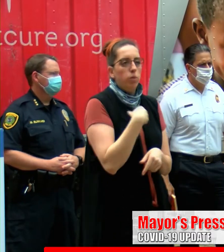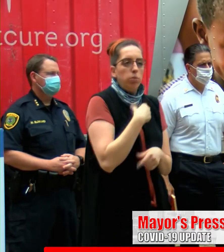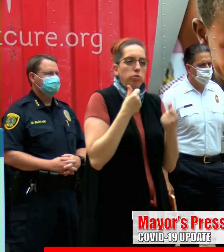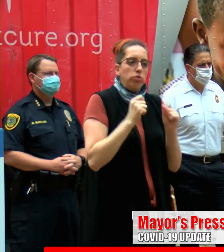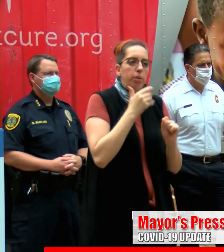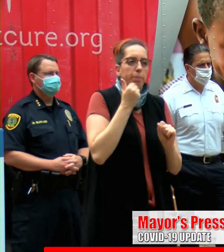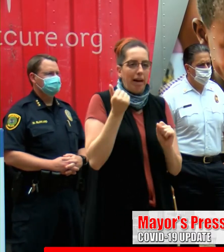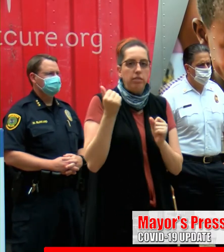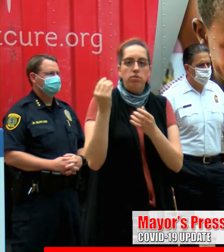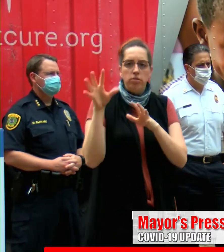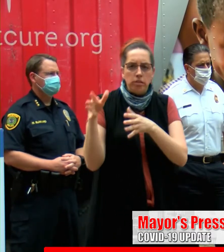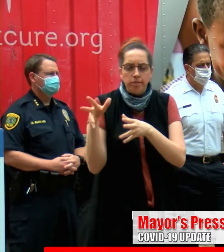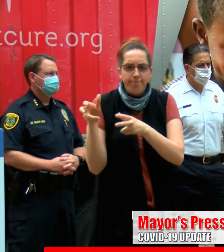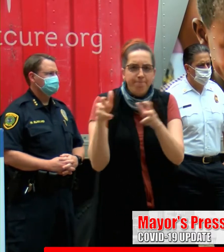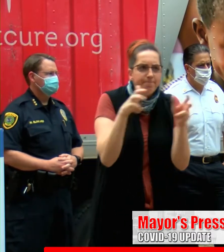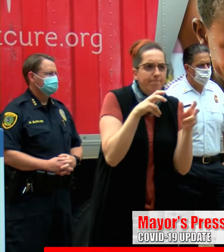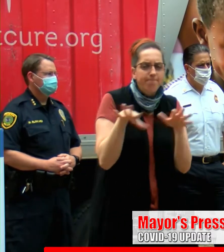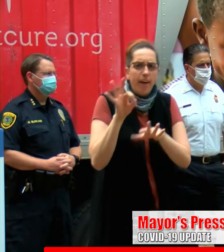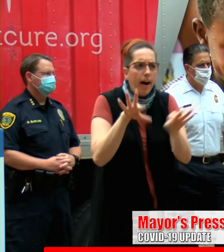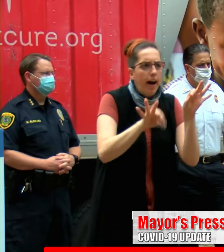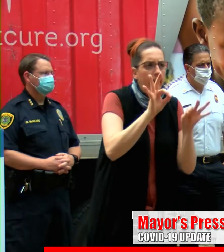to provide this information in